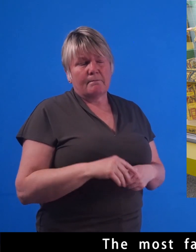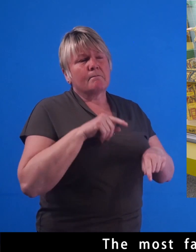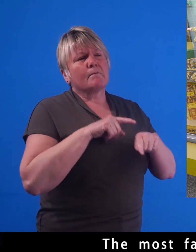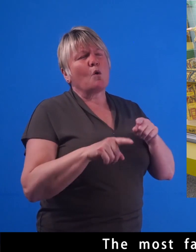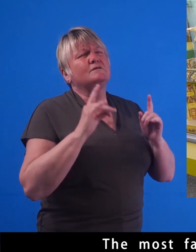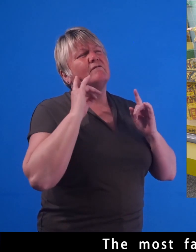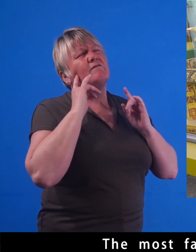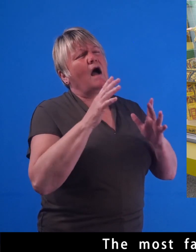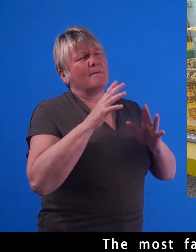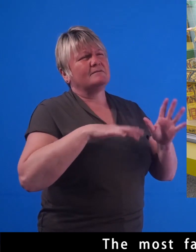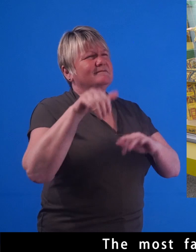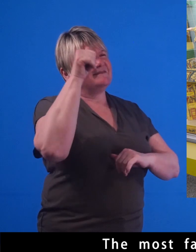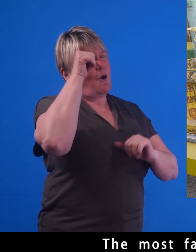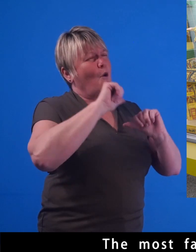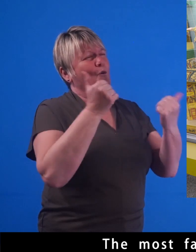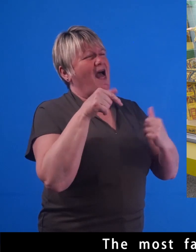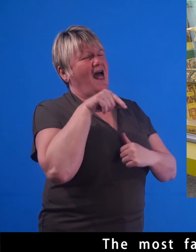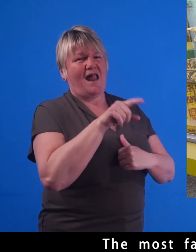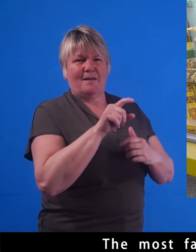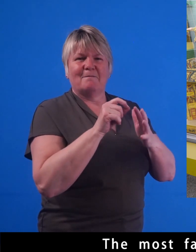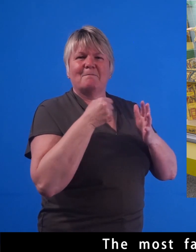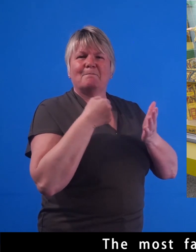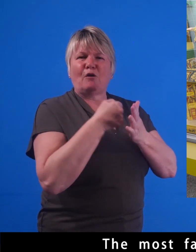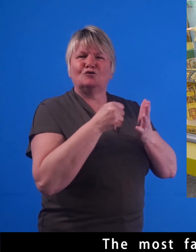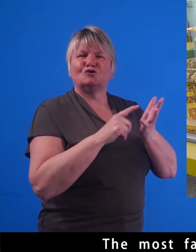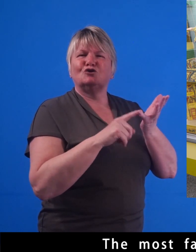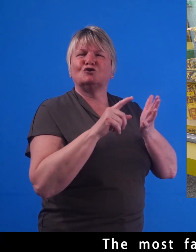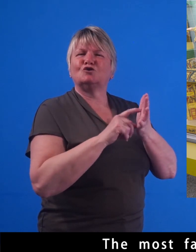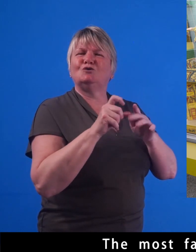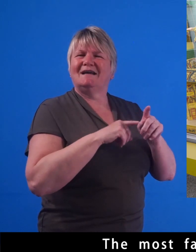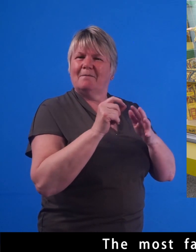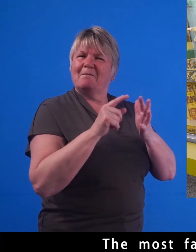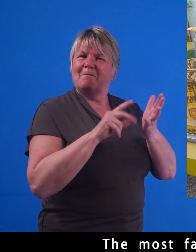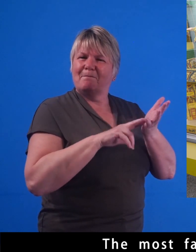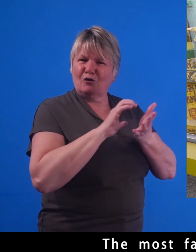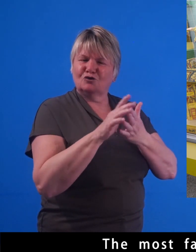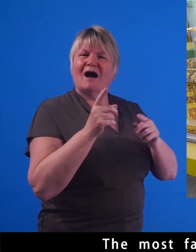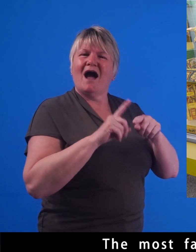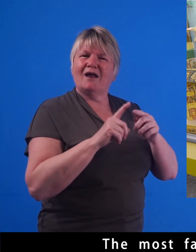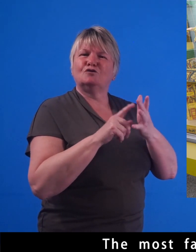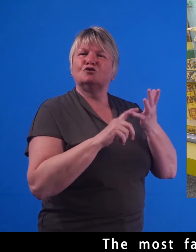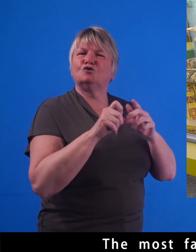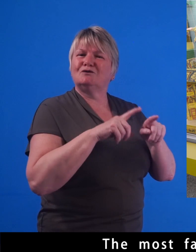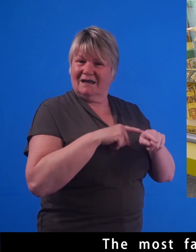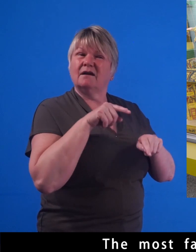The most famous puppet show is Punch and Judy, which came to Britain about